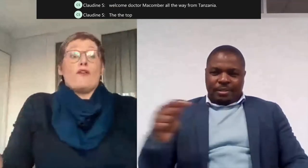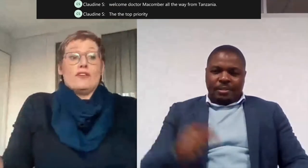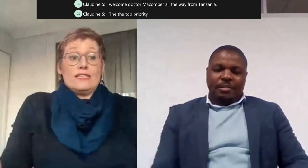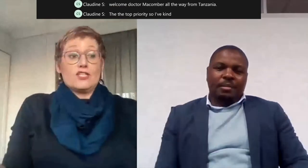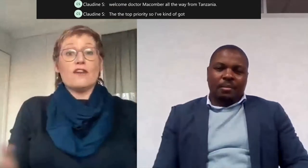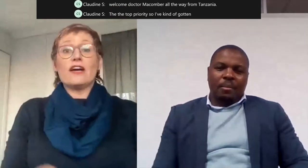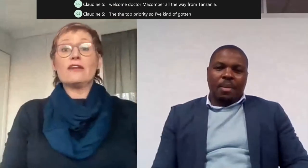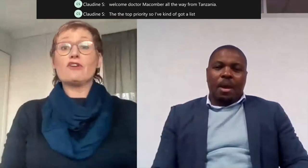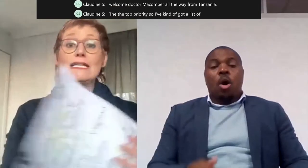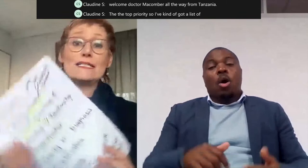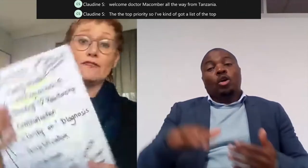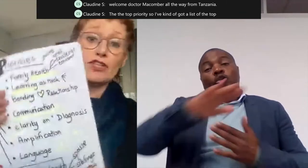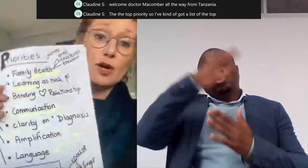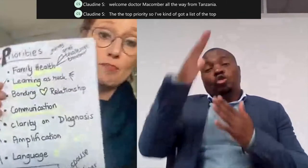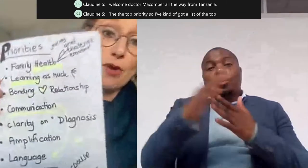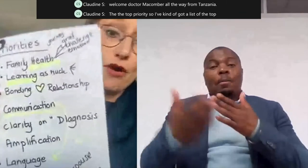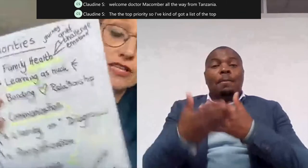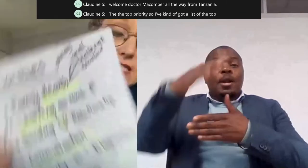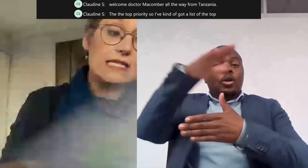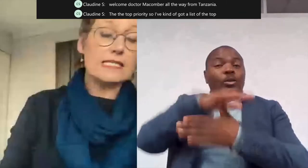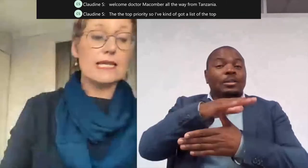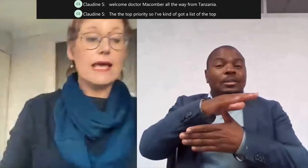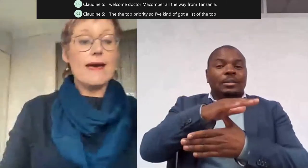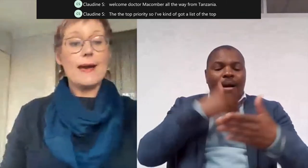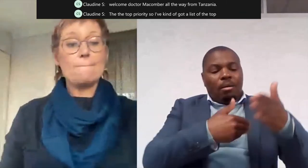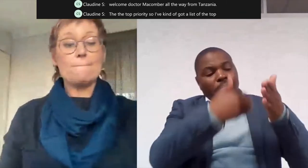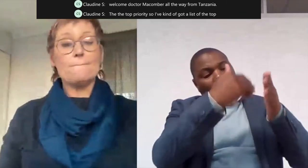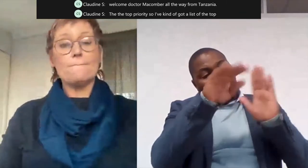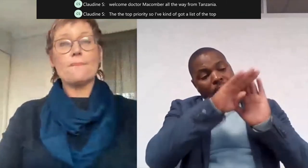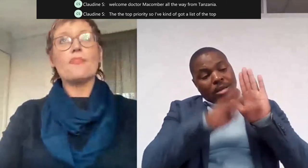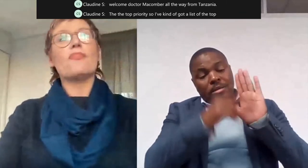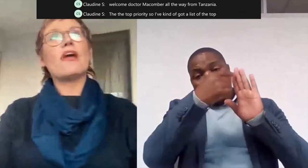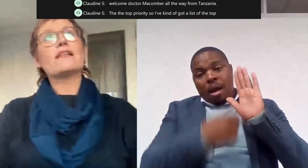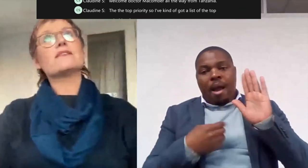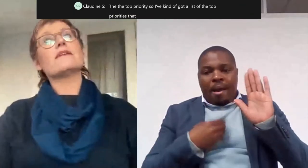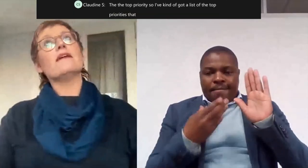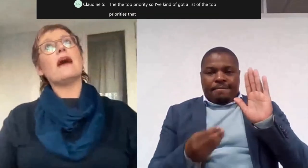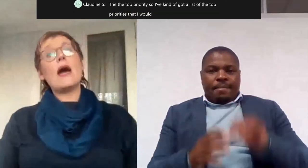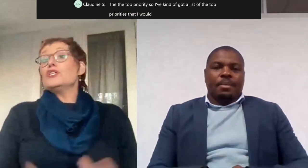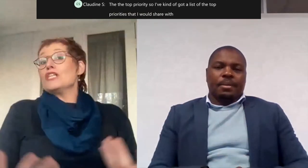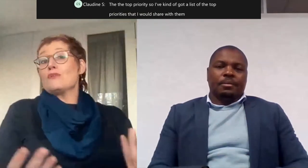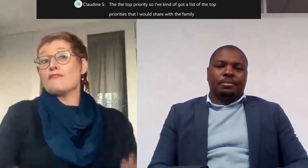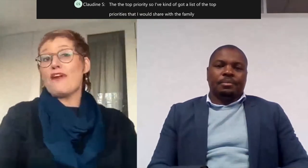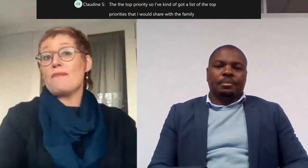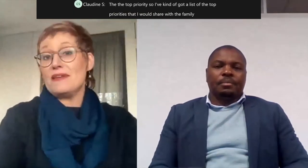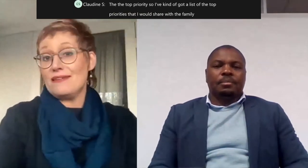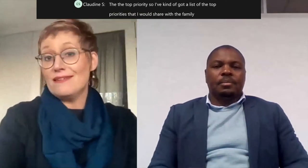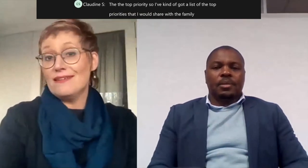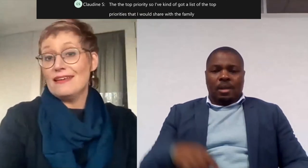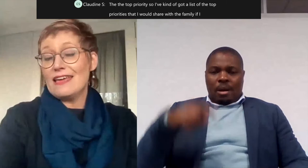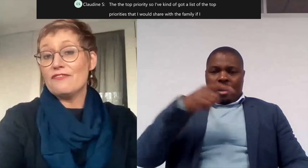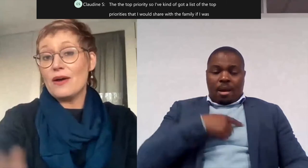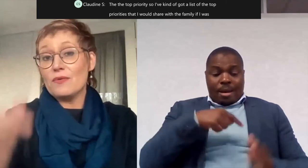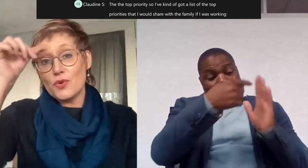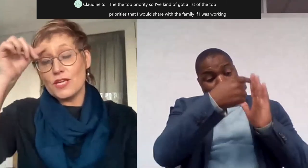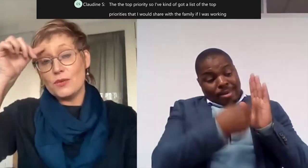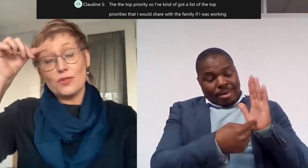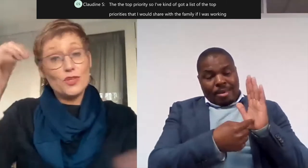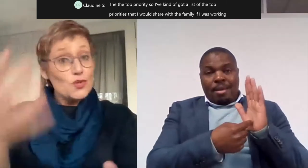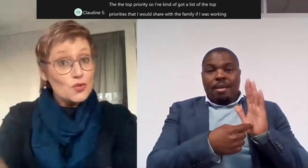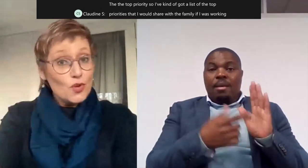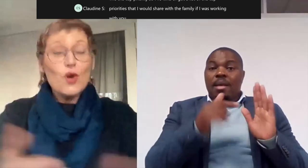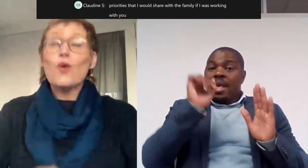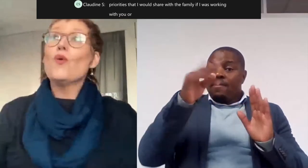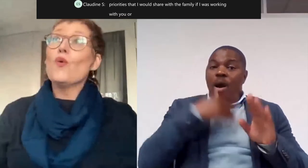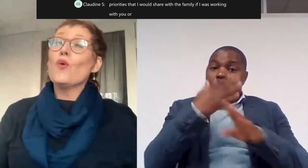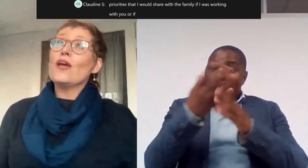So the top priority. So I've kind of got a list of the top priorities that I would share with a family if I was working